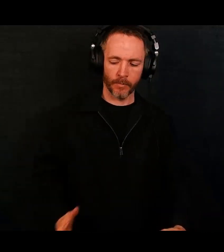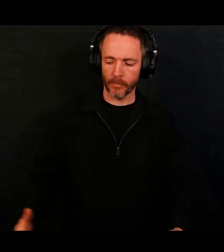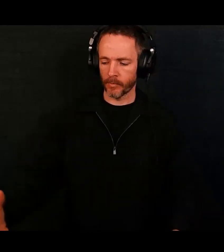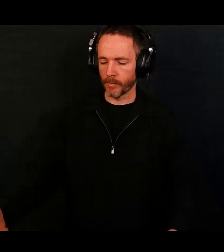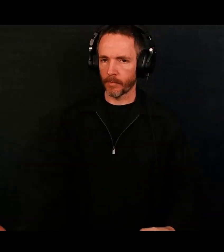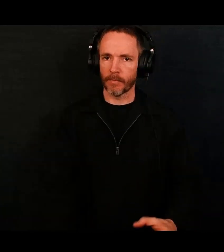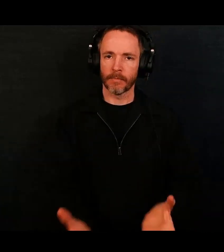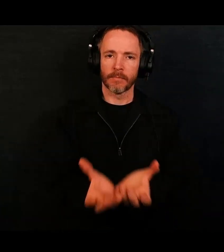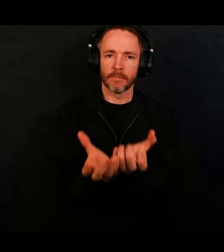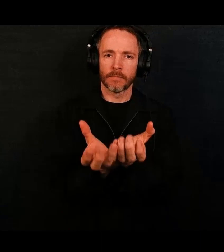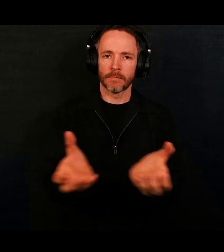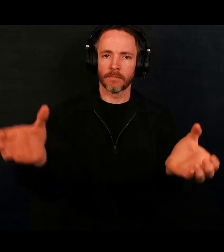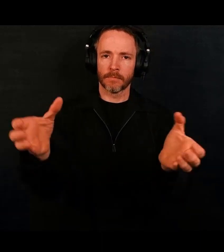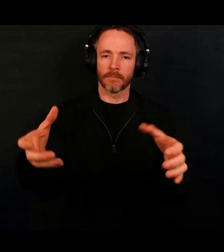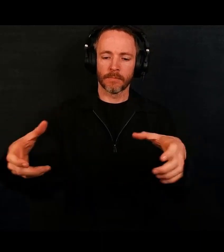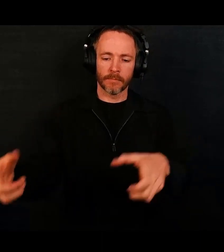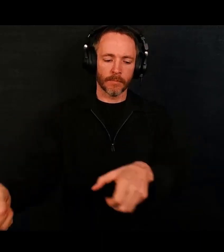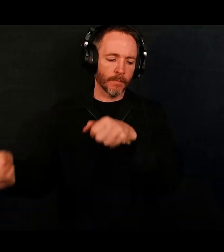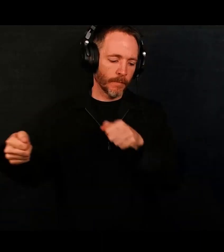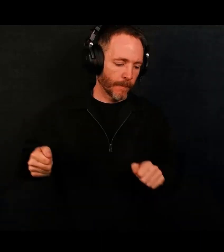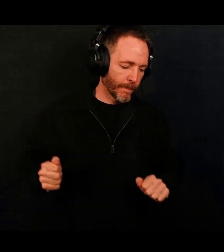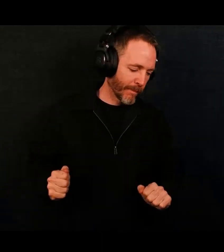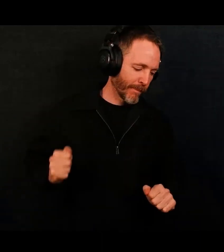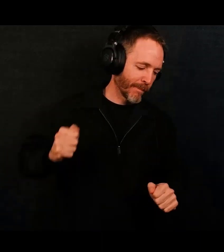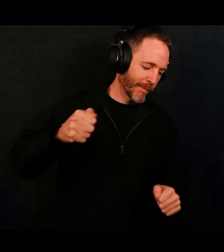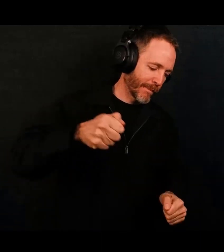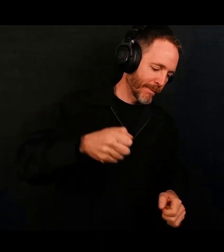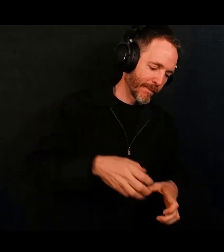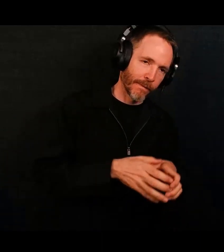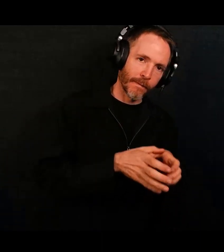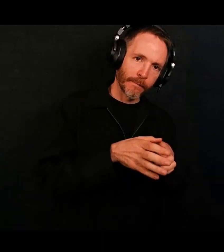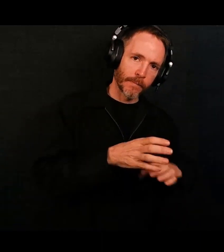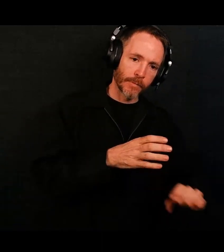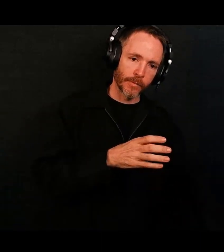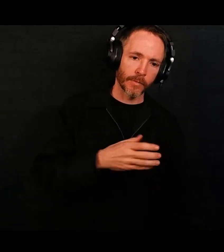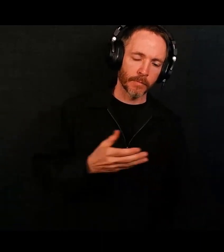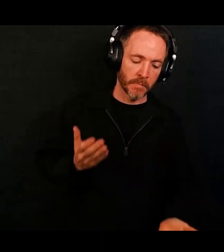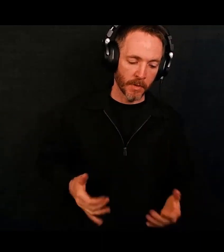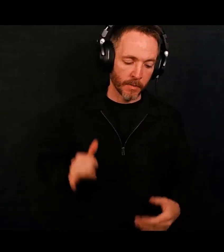And maybe that's the gray water from the sink, and that's the yellow water from the other funnel.